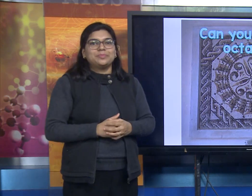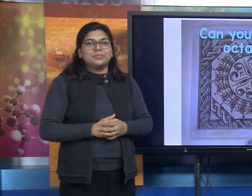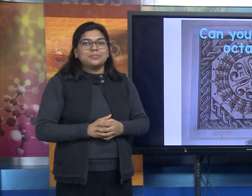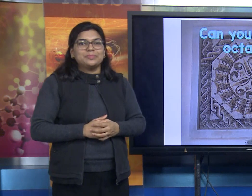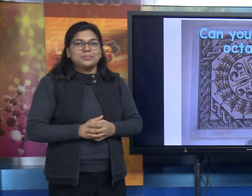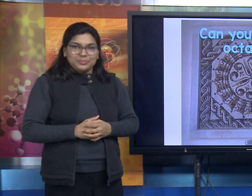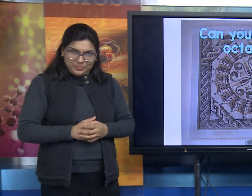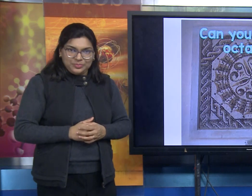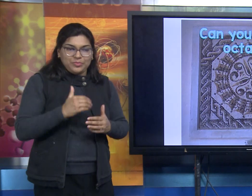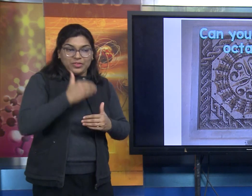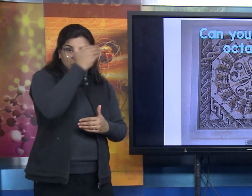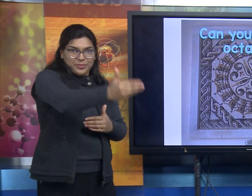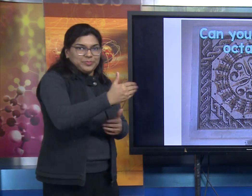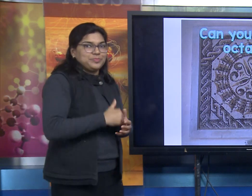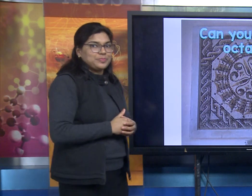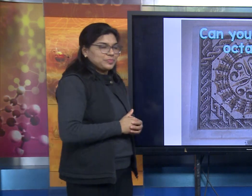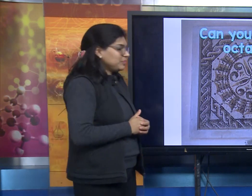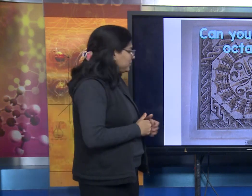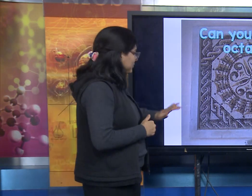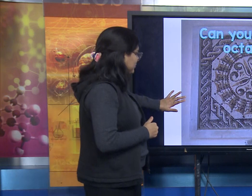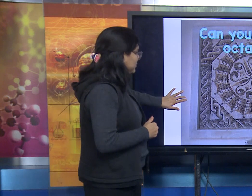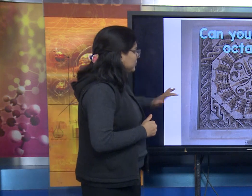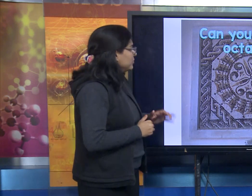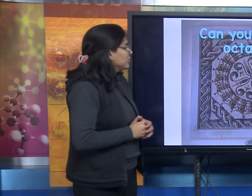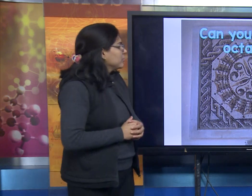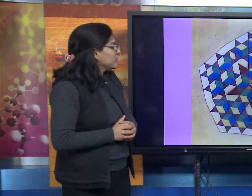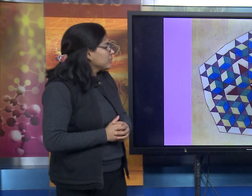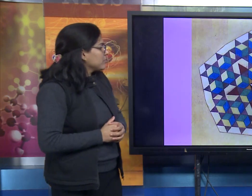image having 8 lines? Let us move further.